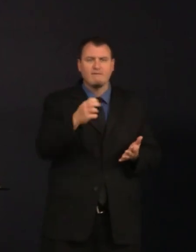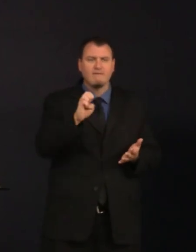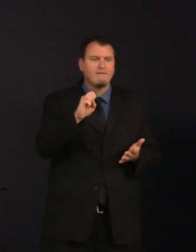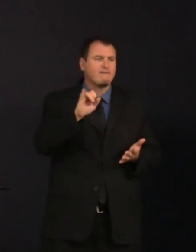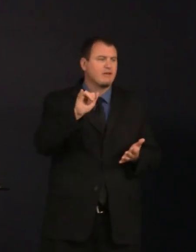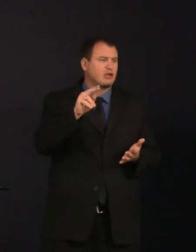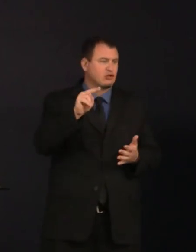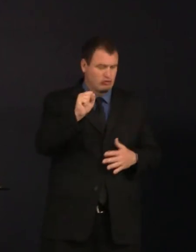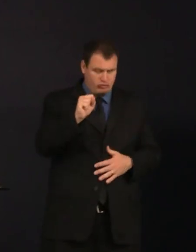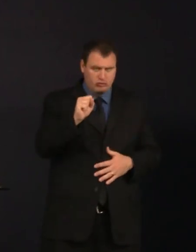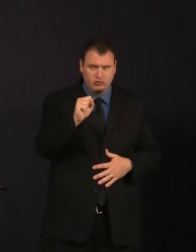studying, looking at these things.